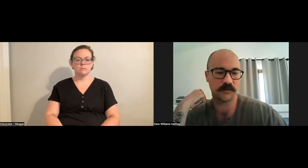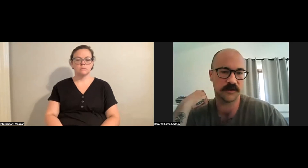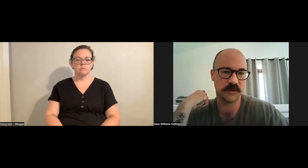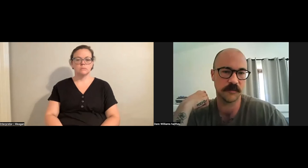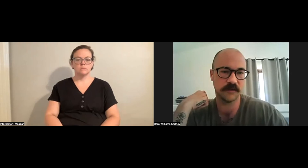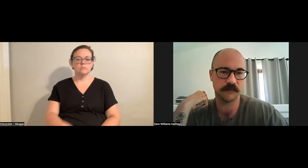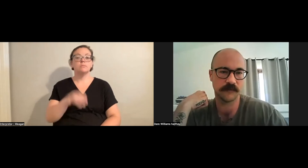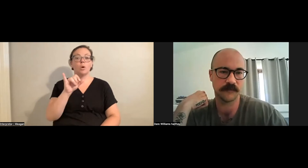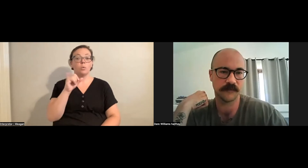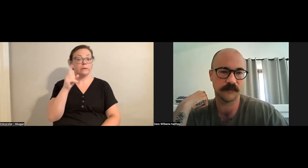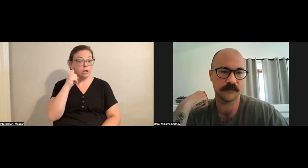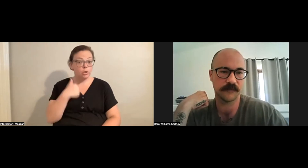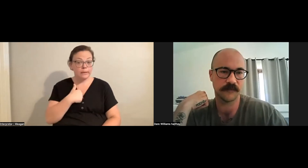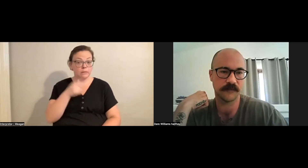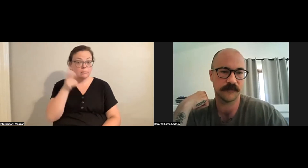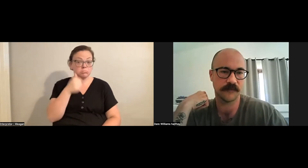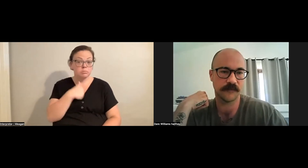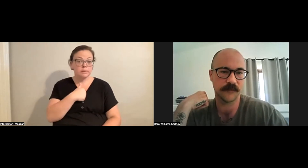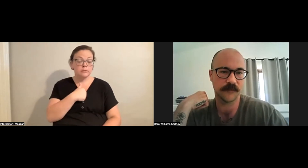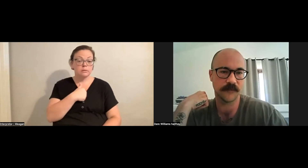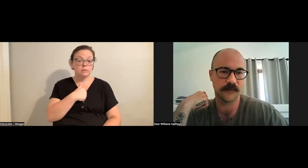Oh, can you hear me?